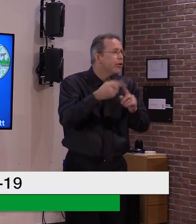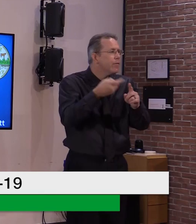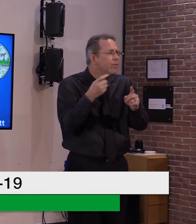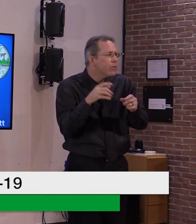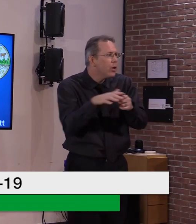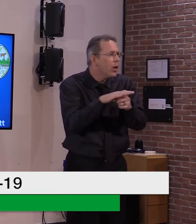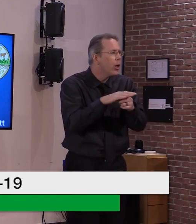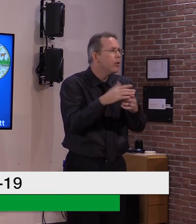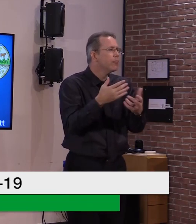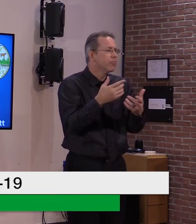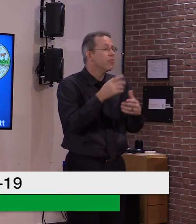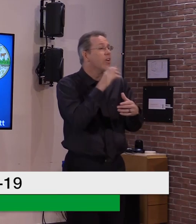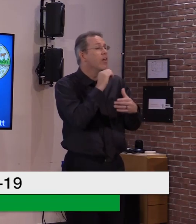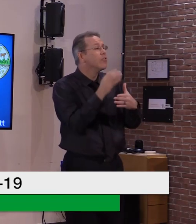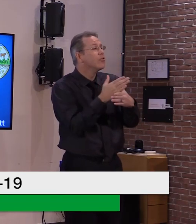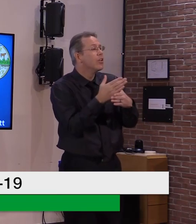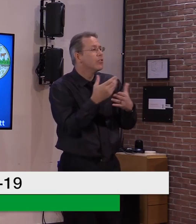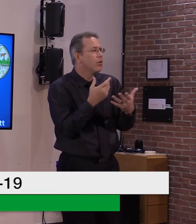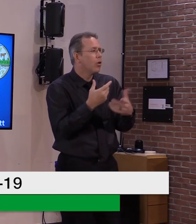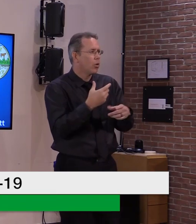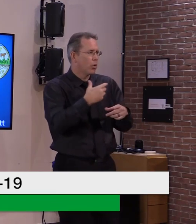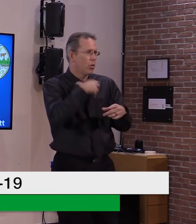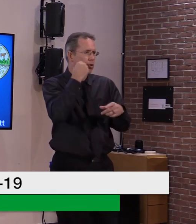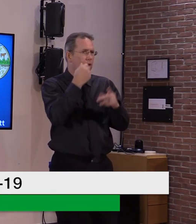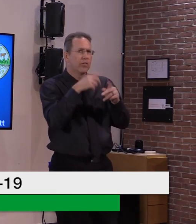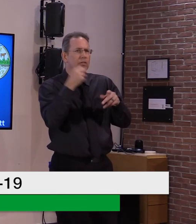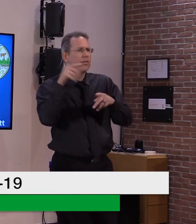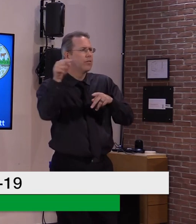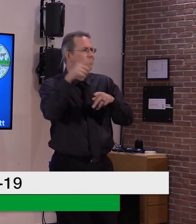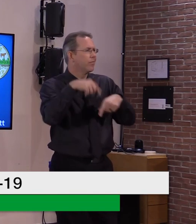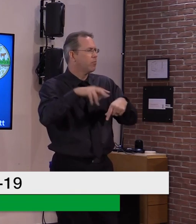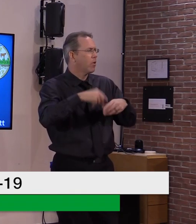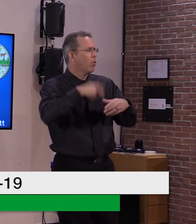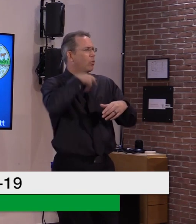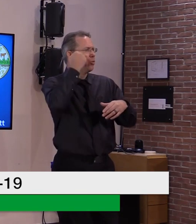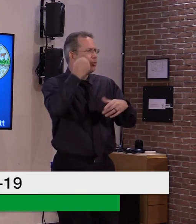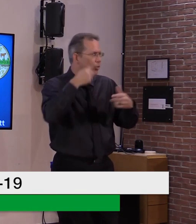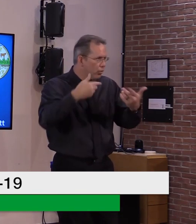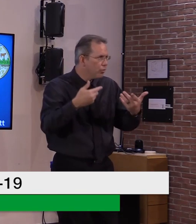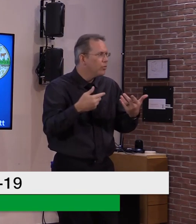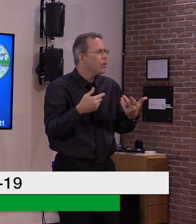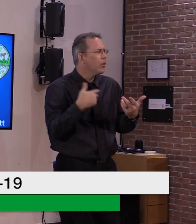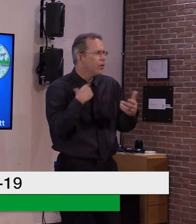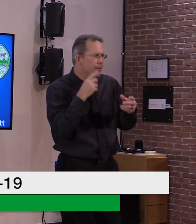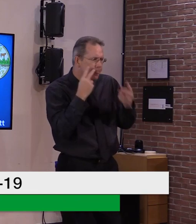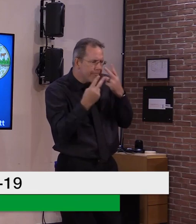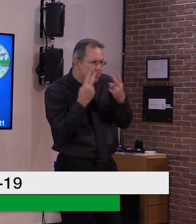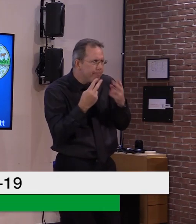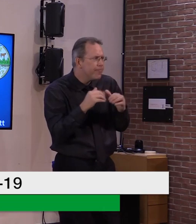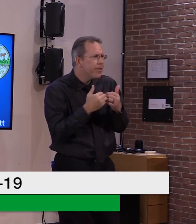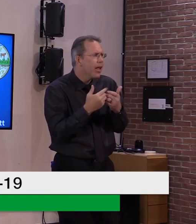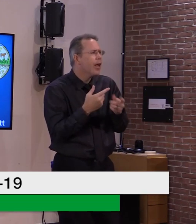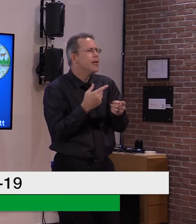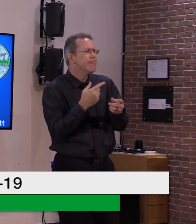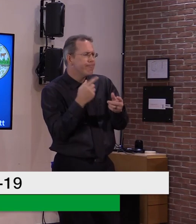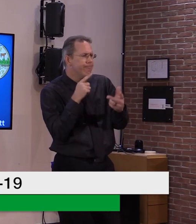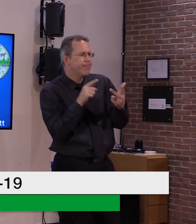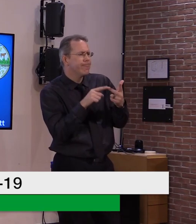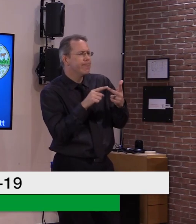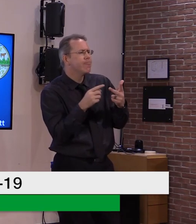of the other sites might be contributing to the study which will give us a little bit of insight but from a statistical